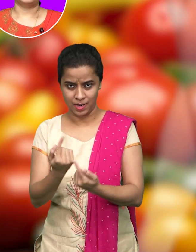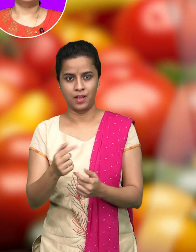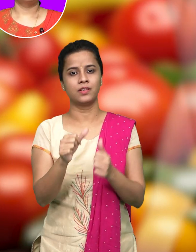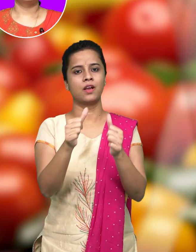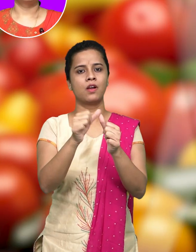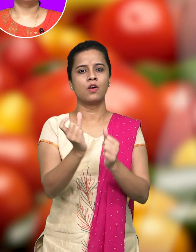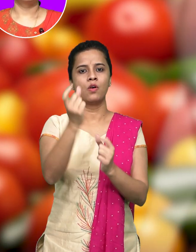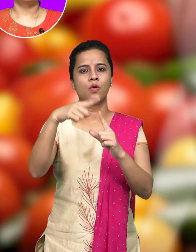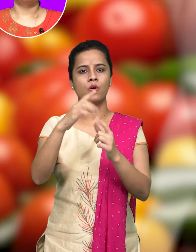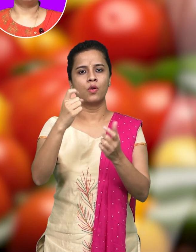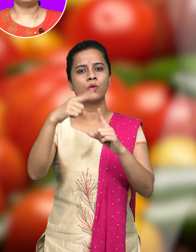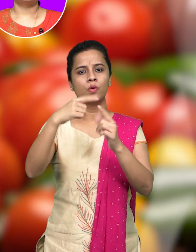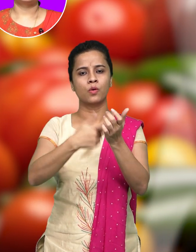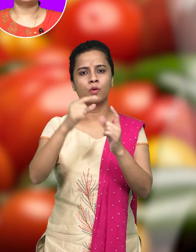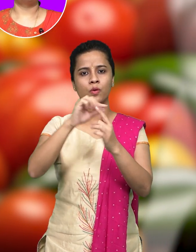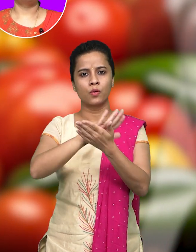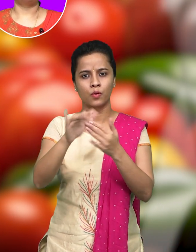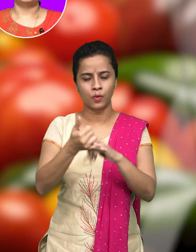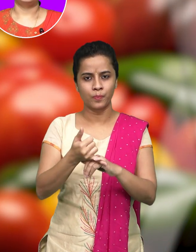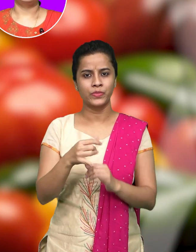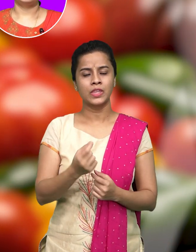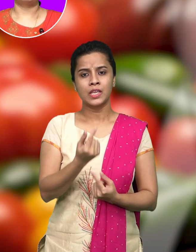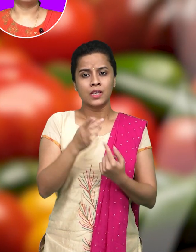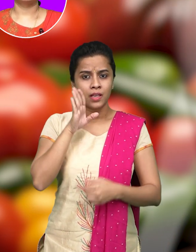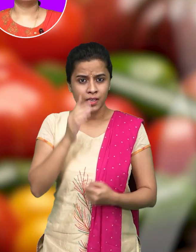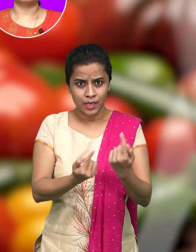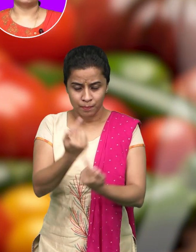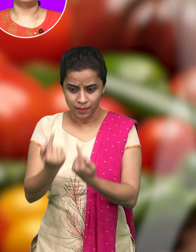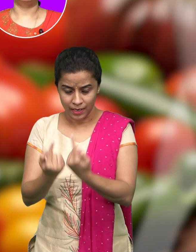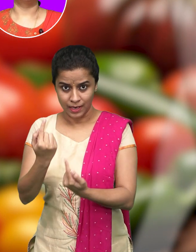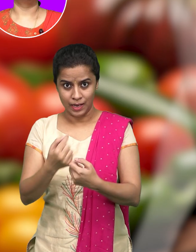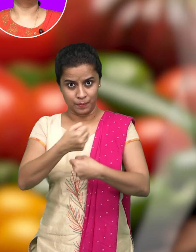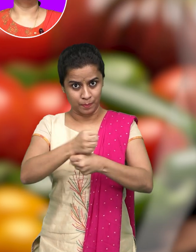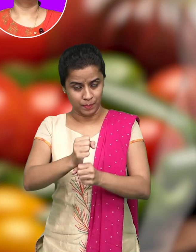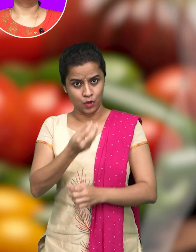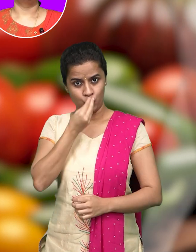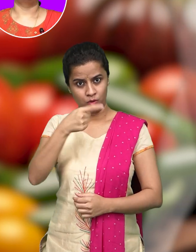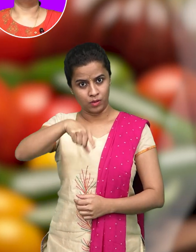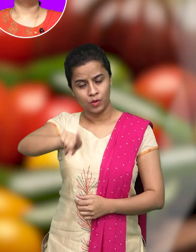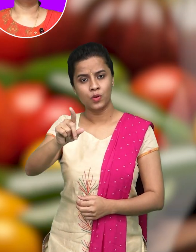Green plants prepare their food by a process called